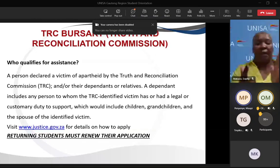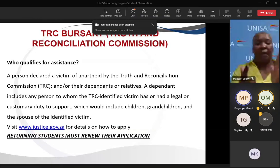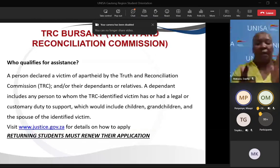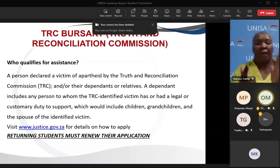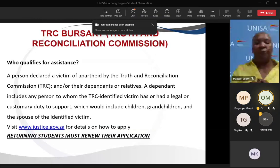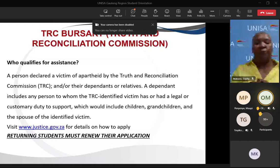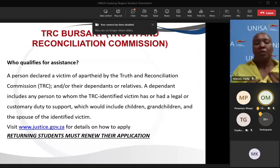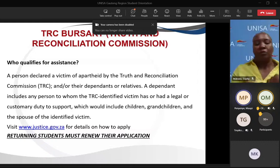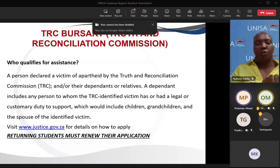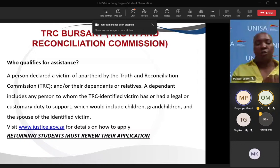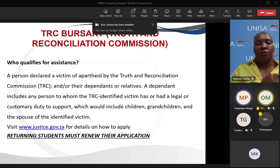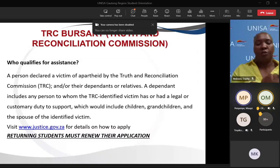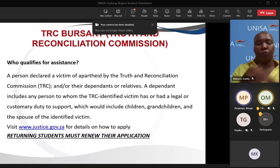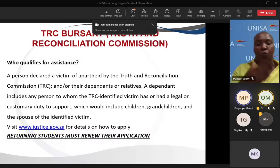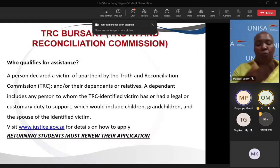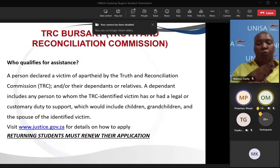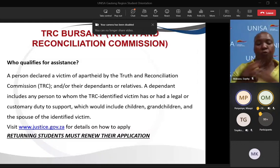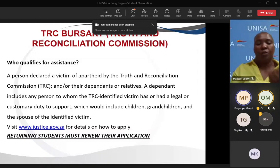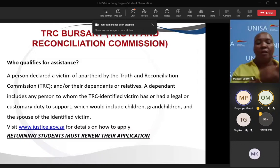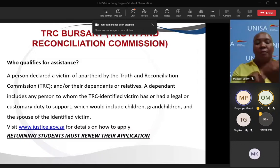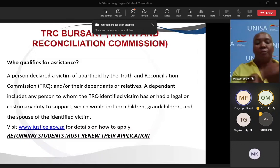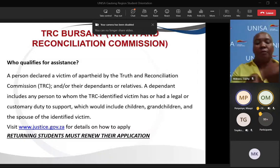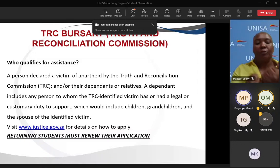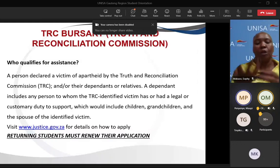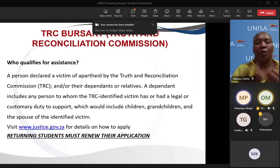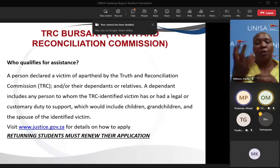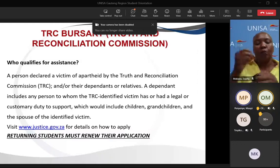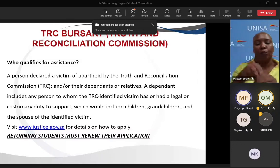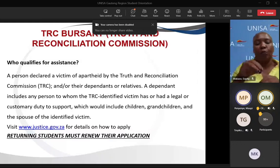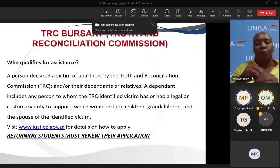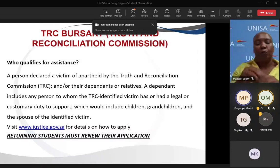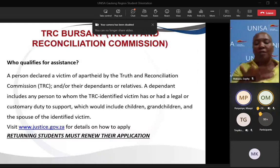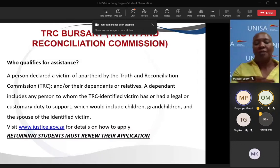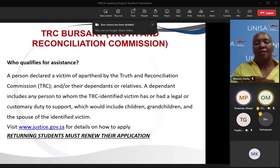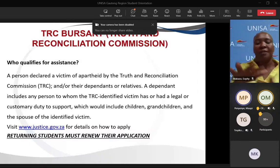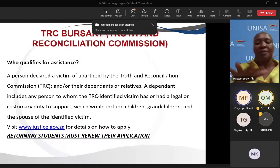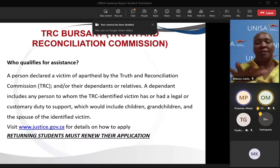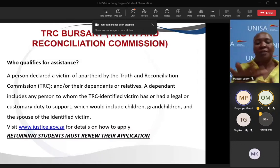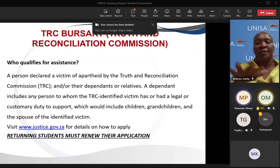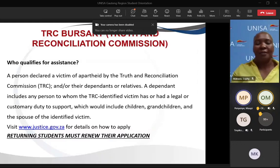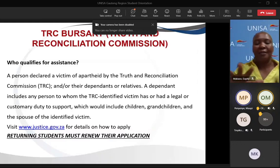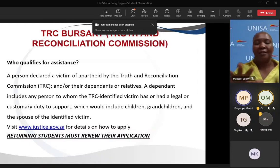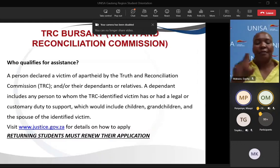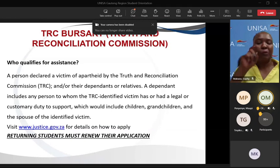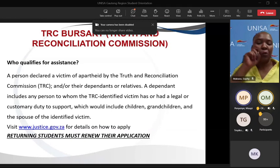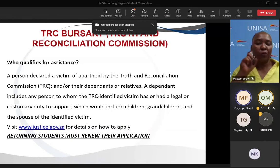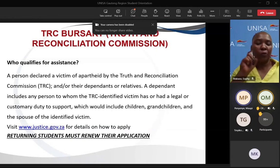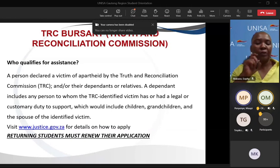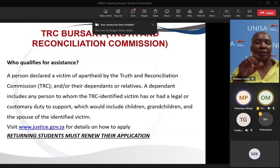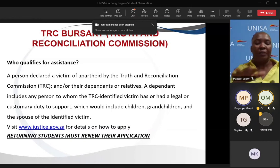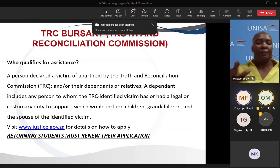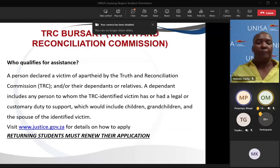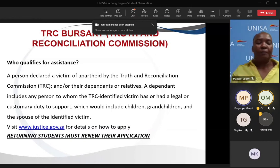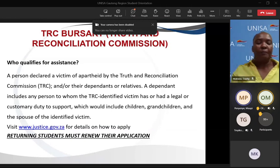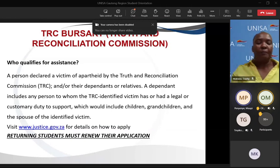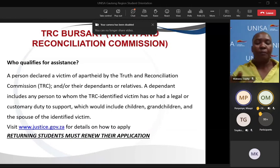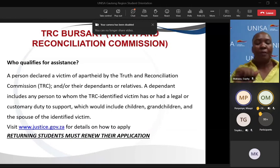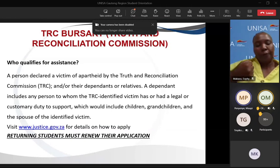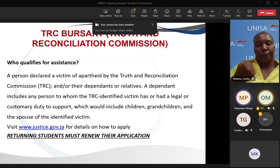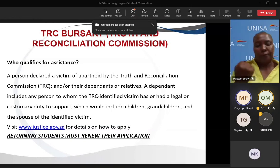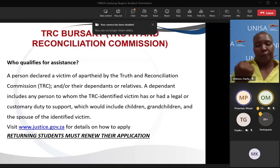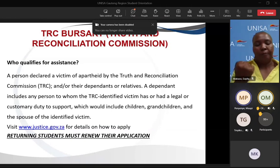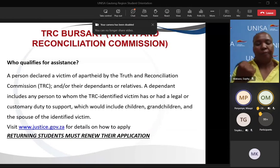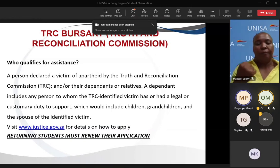to support which include children great grandchildren and spouse of the identified